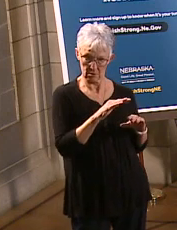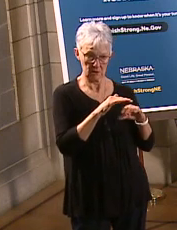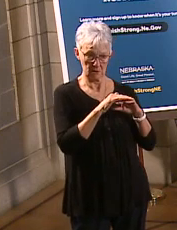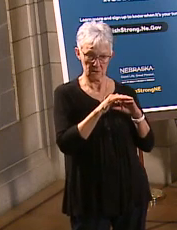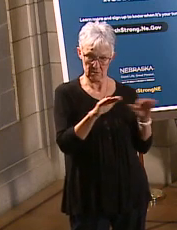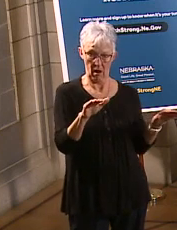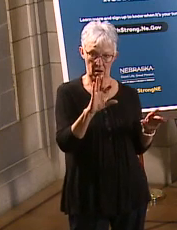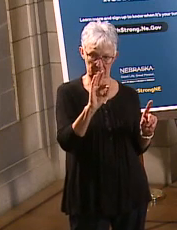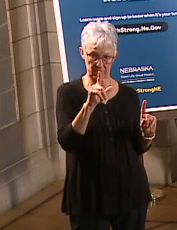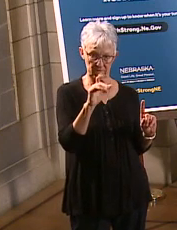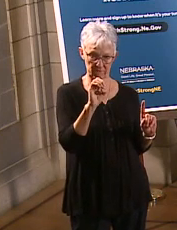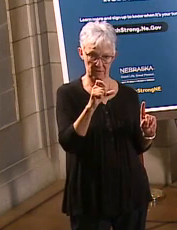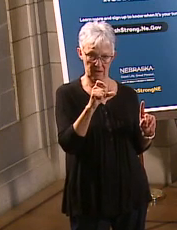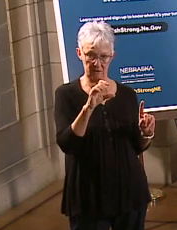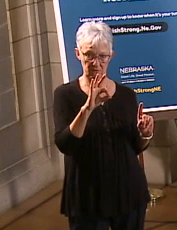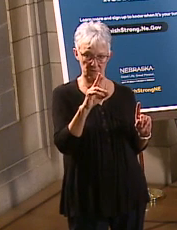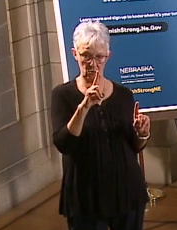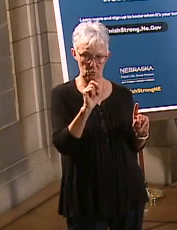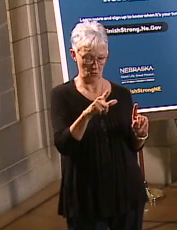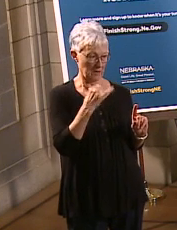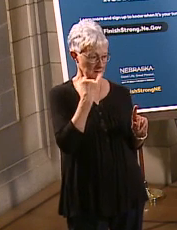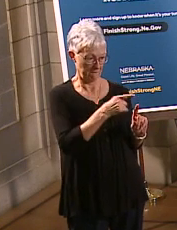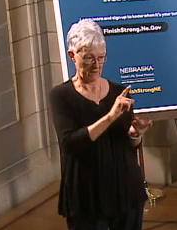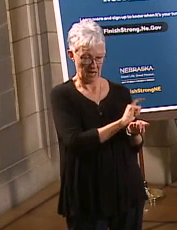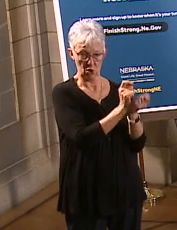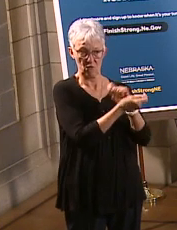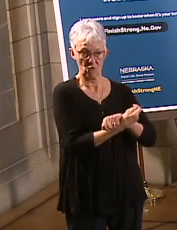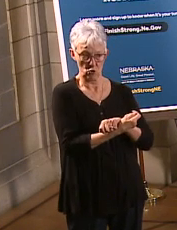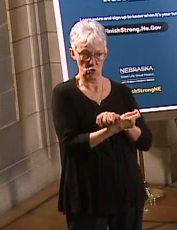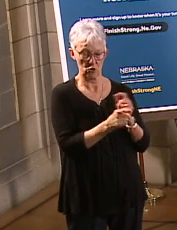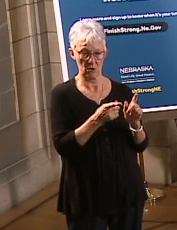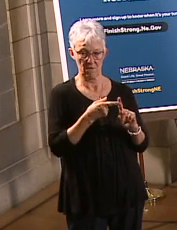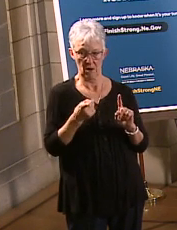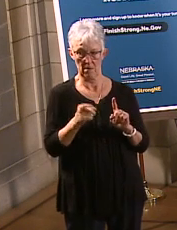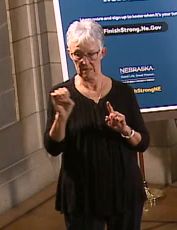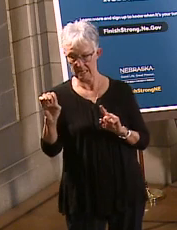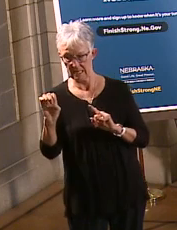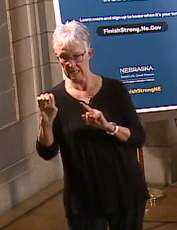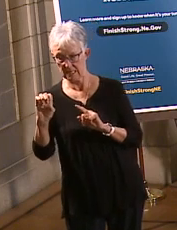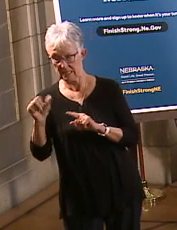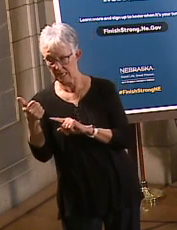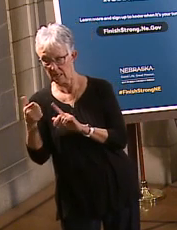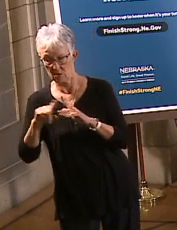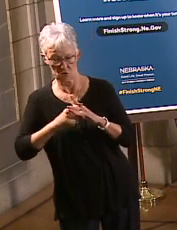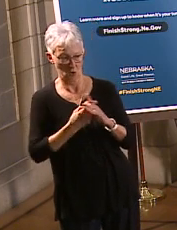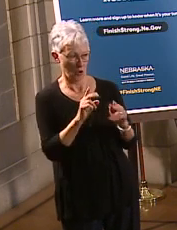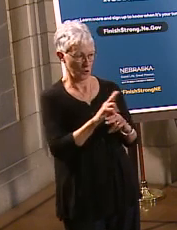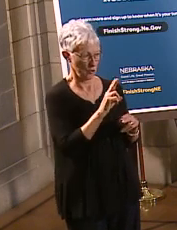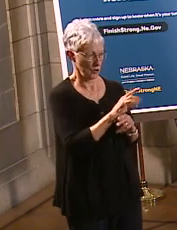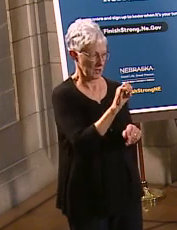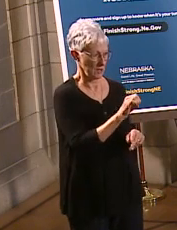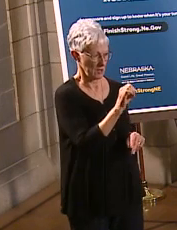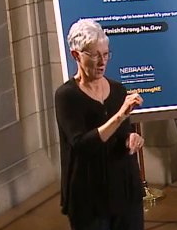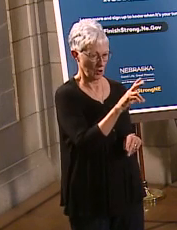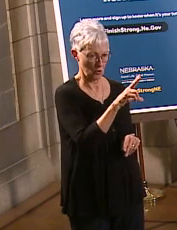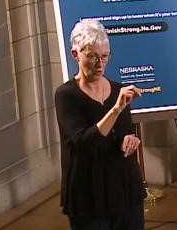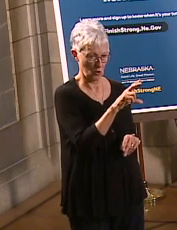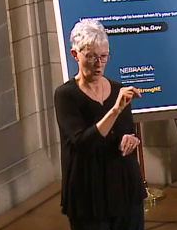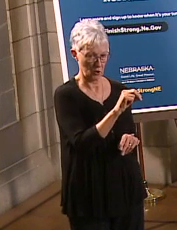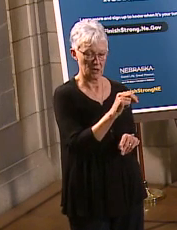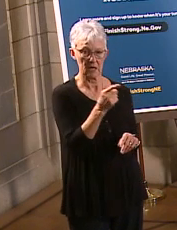non-flex vehicle in Nebraska, if we convert them to from E10 to E30, then the ethanol consumption would increase